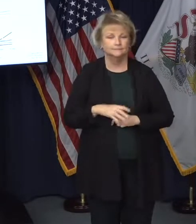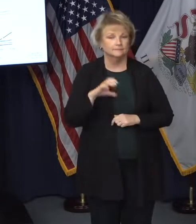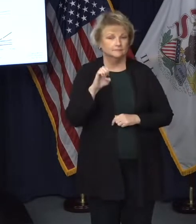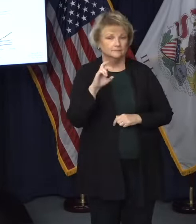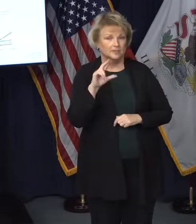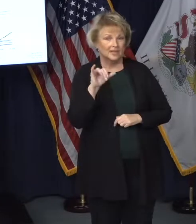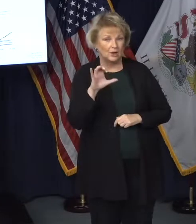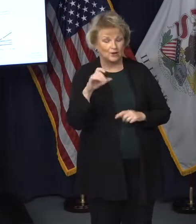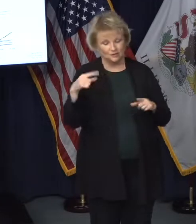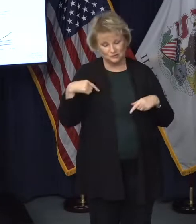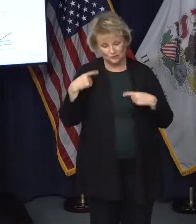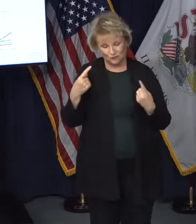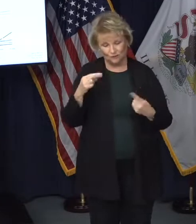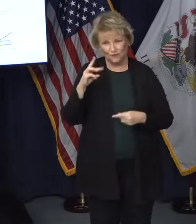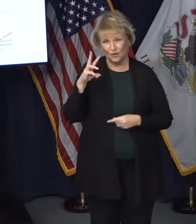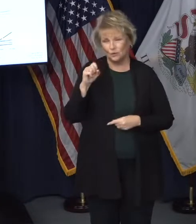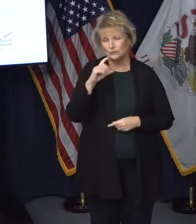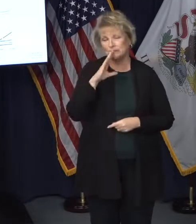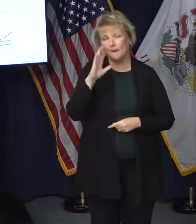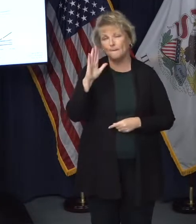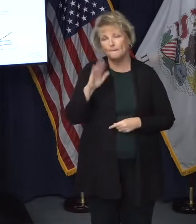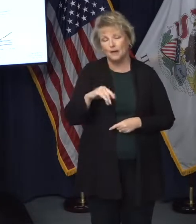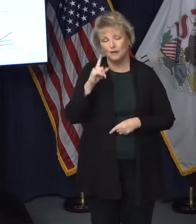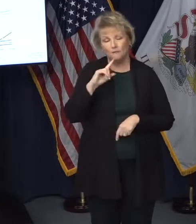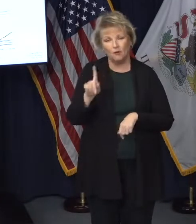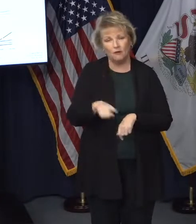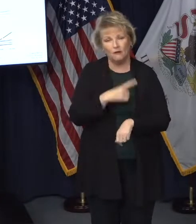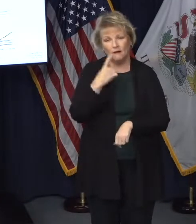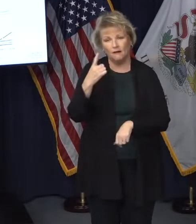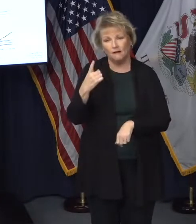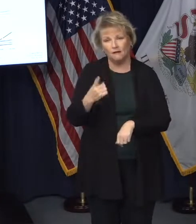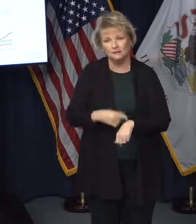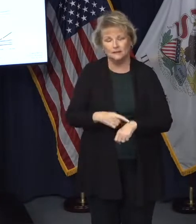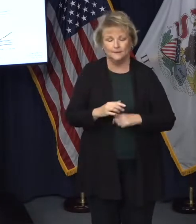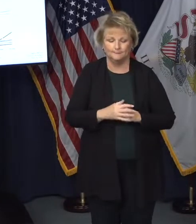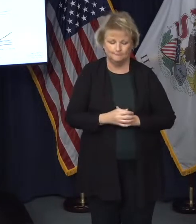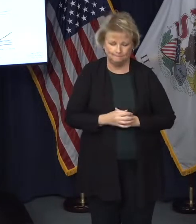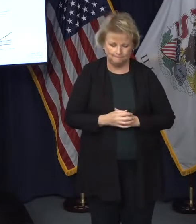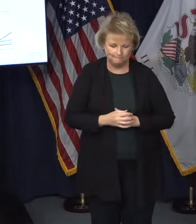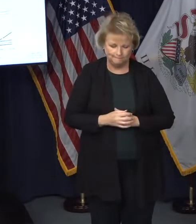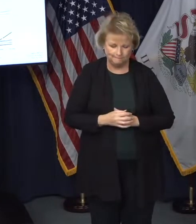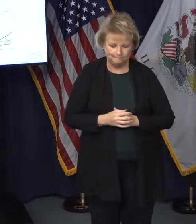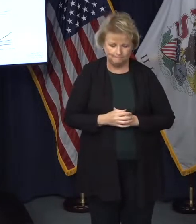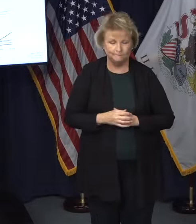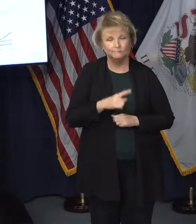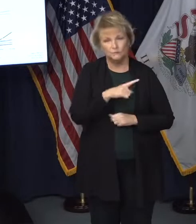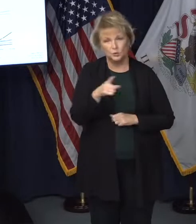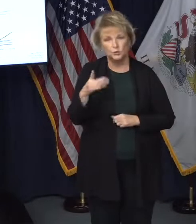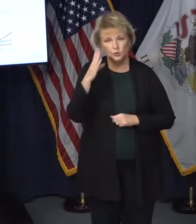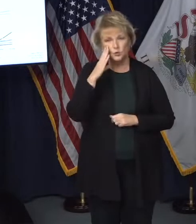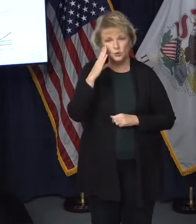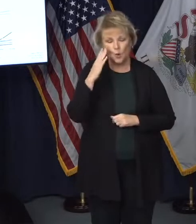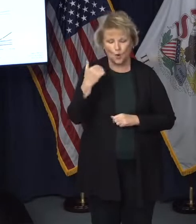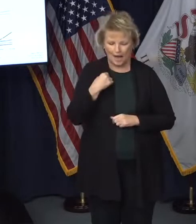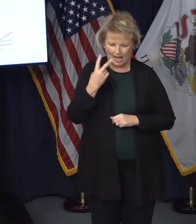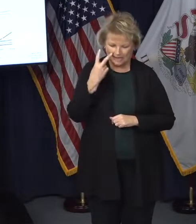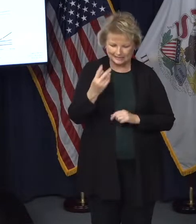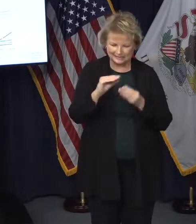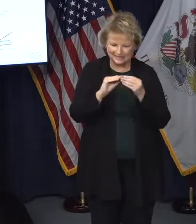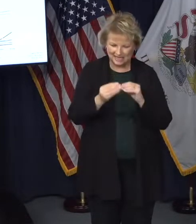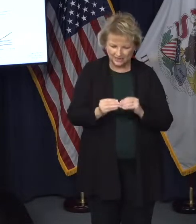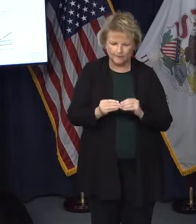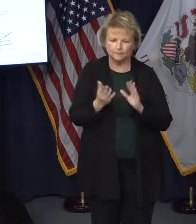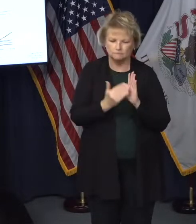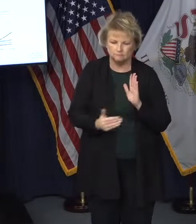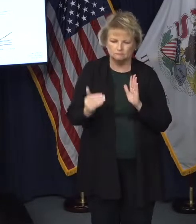so bad for so long. And, you all know that I look at these numbers